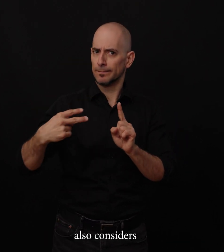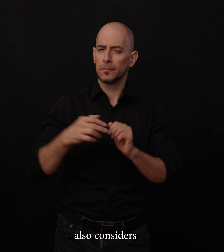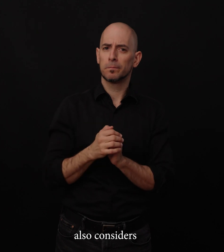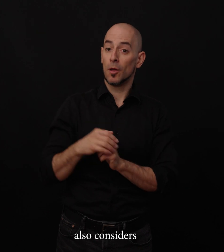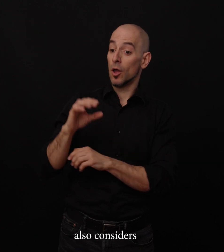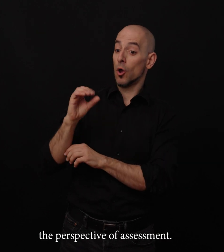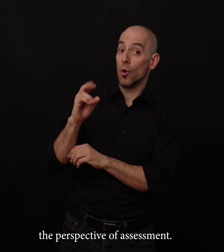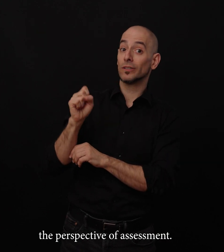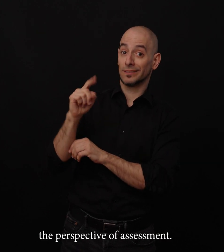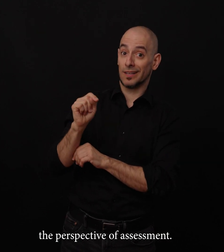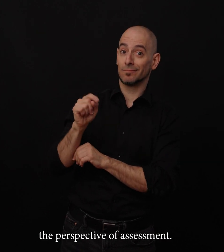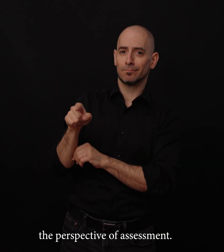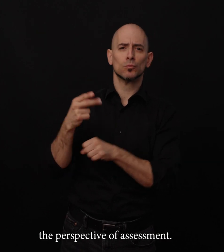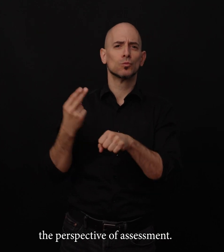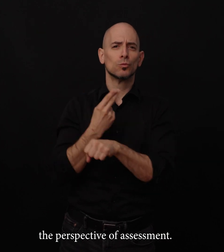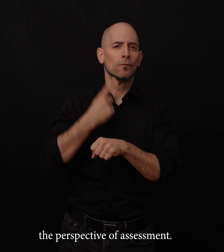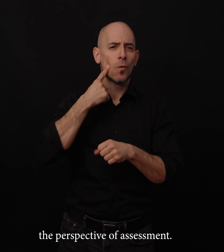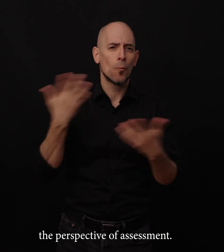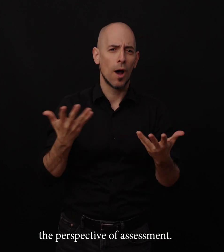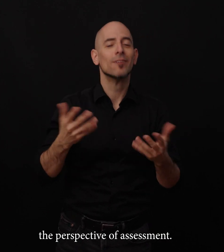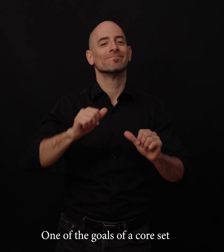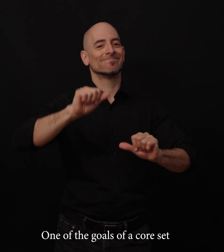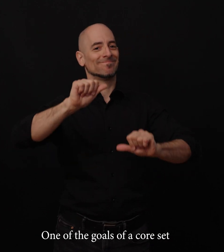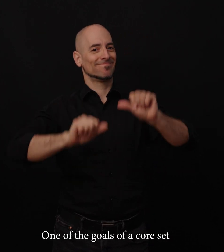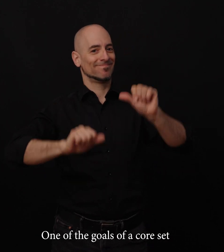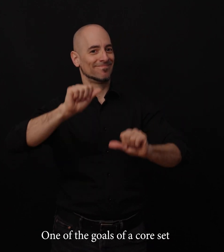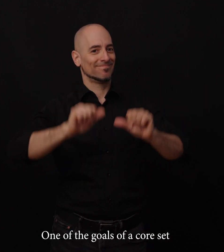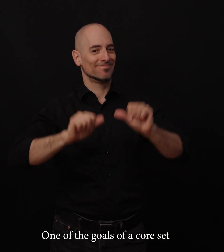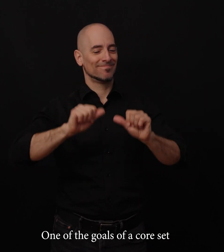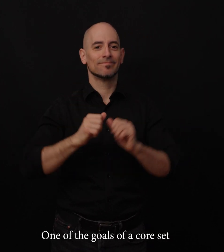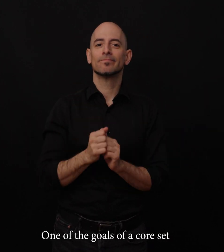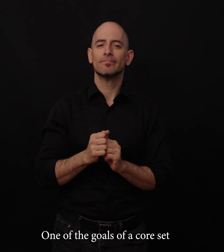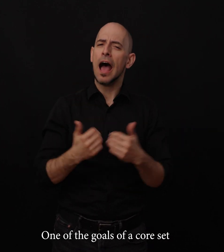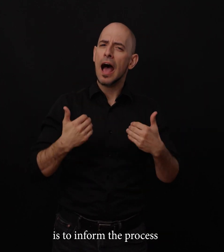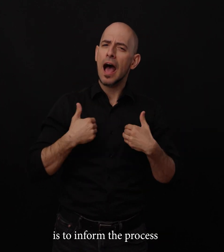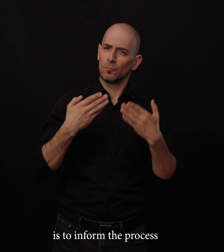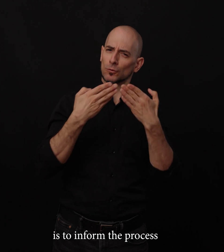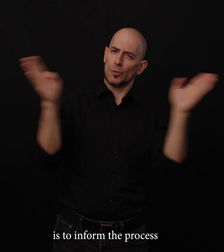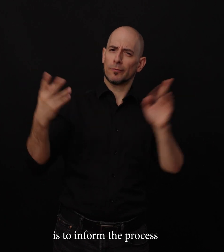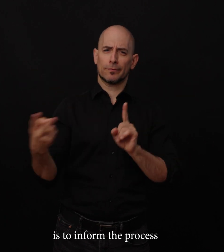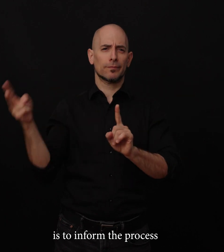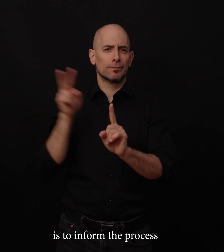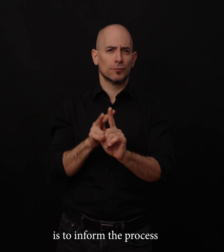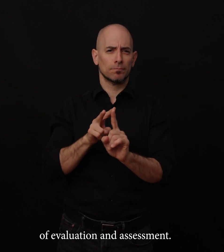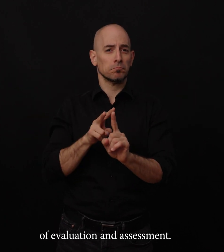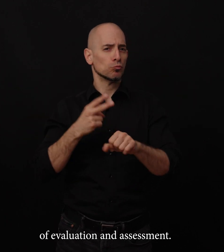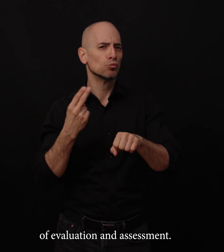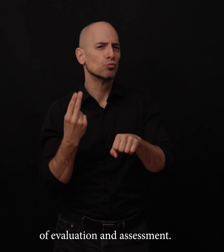also considers the perspective of assessment. One of the goals of a core set is to inform the process of